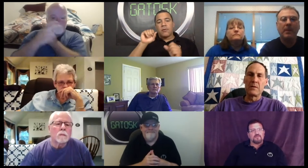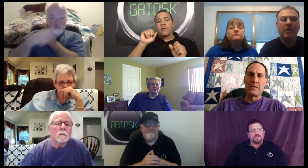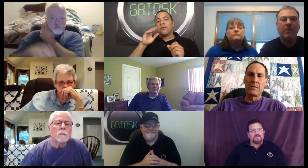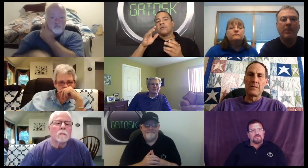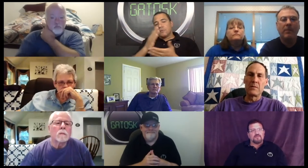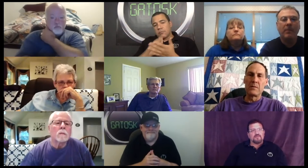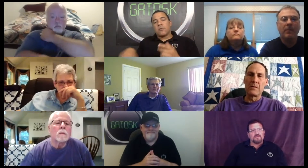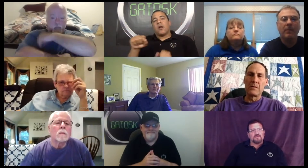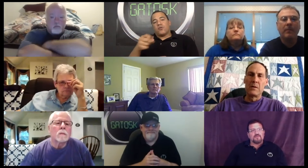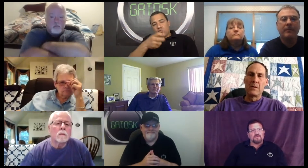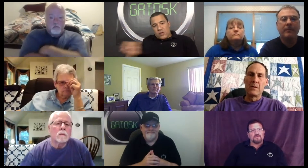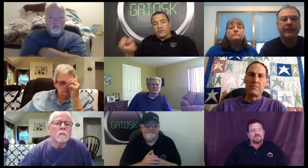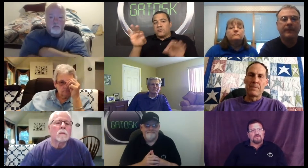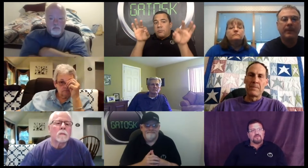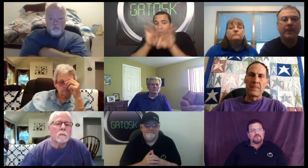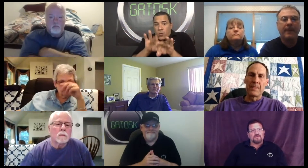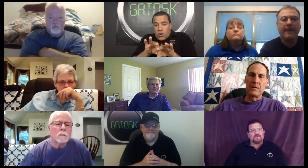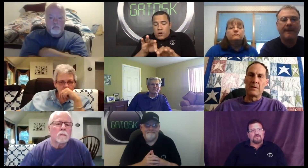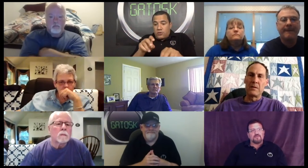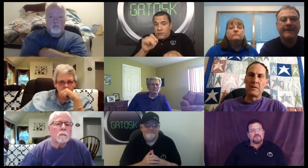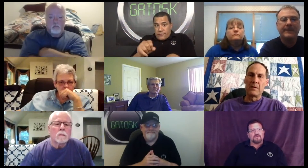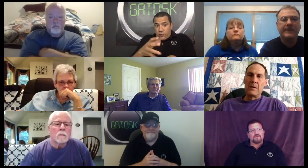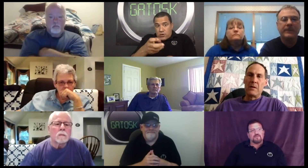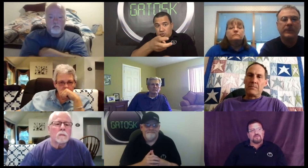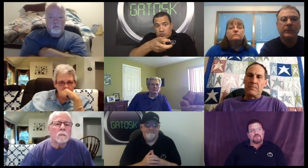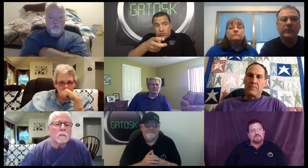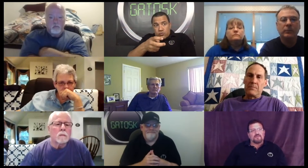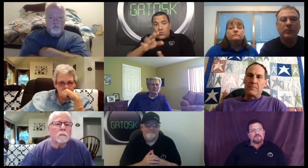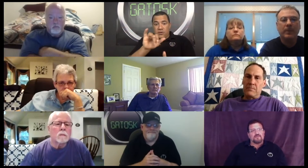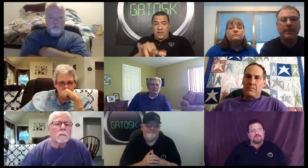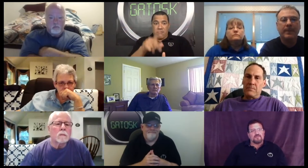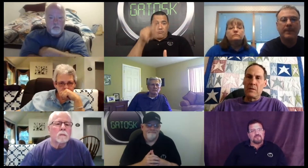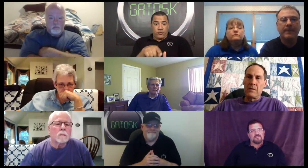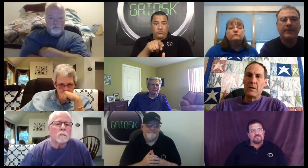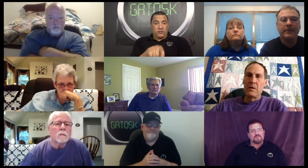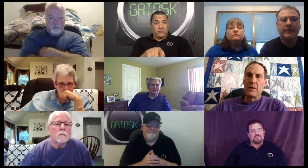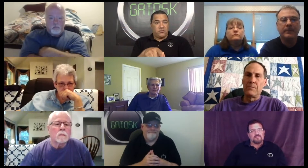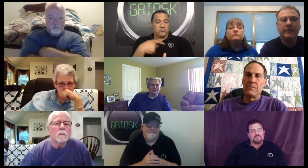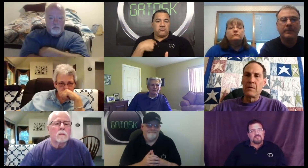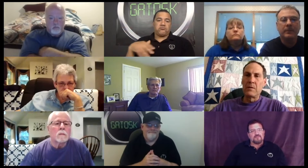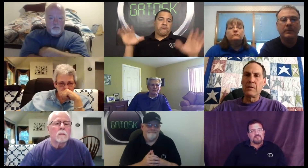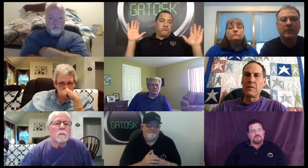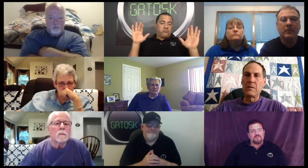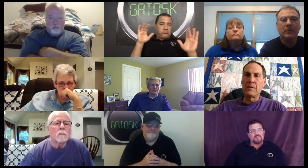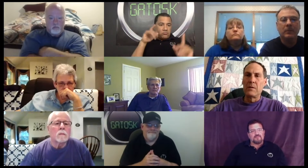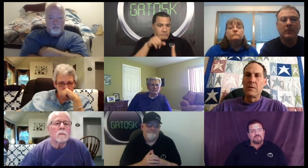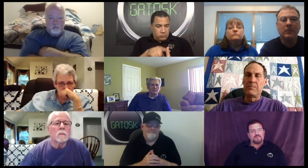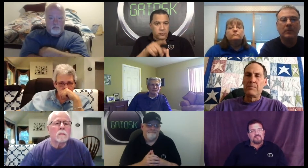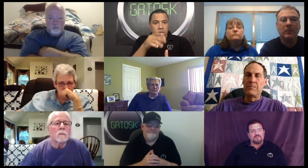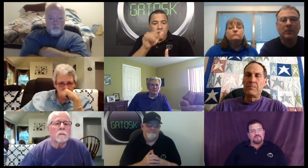MLMs, some of them you can transfer. It's as long as if you select the person,